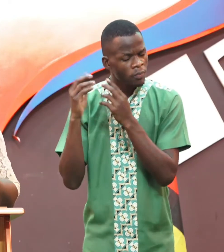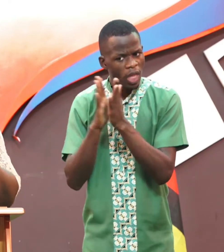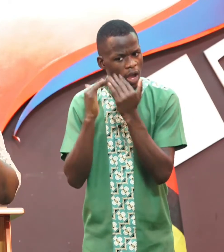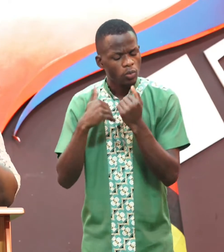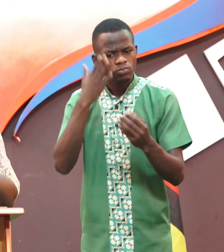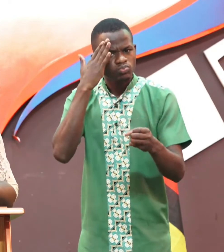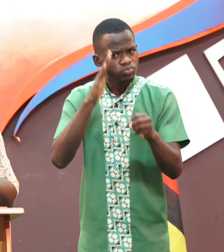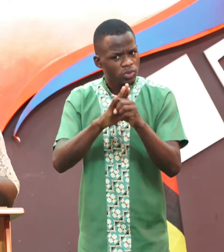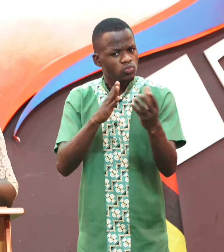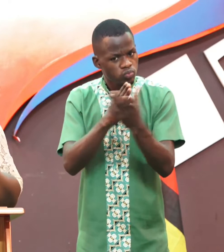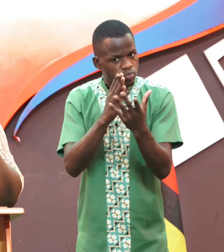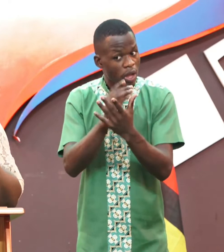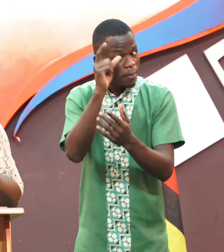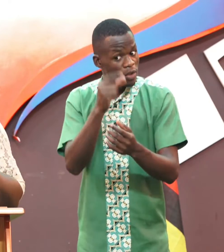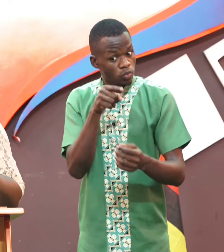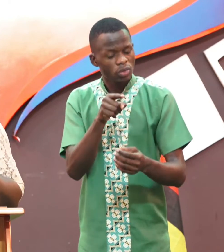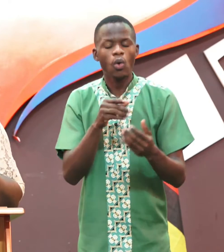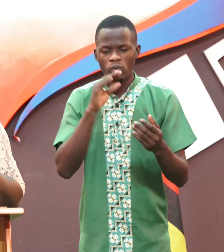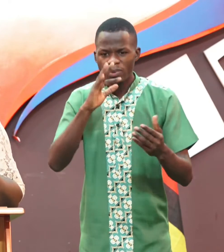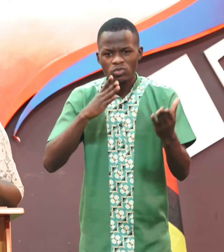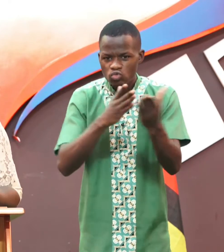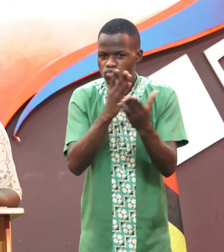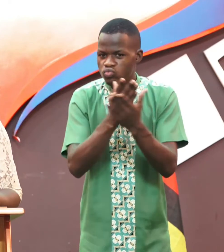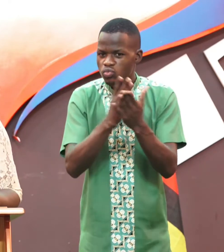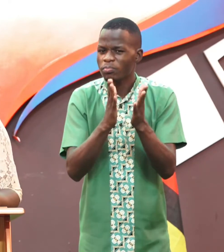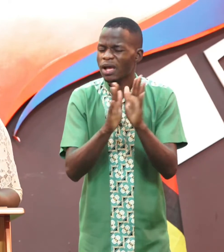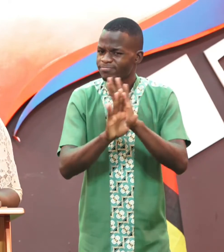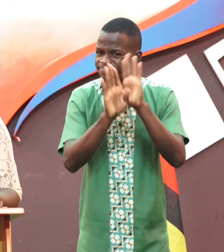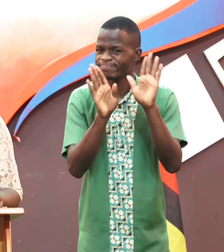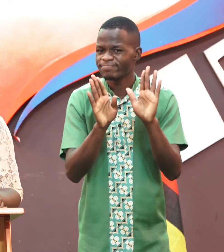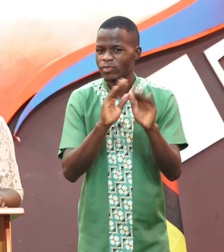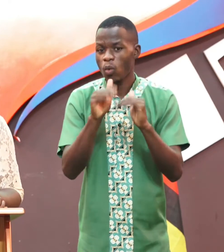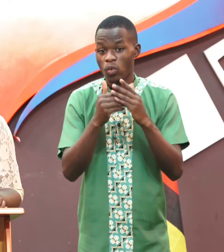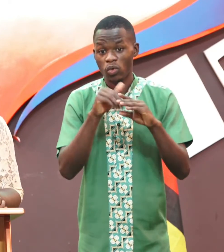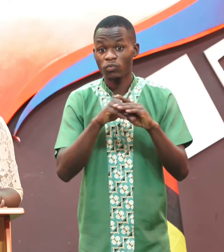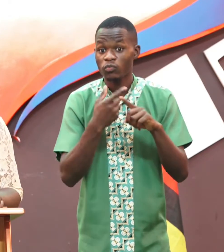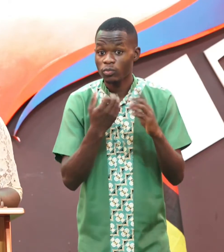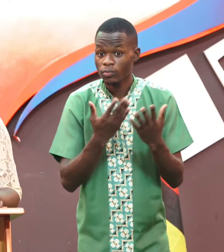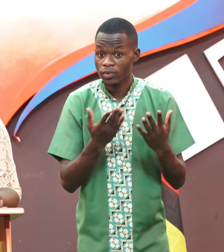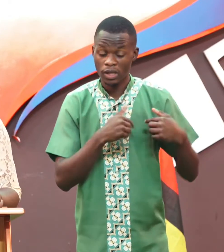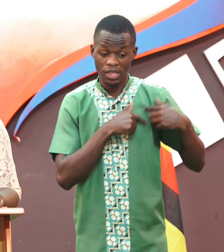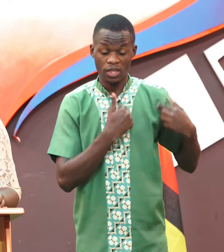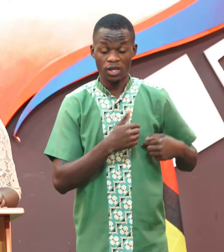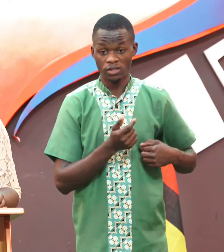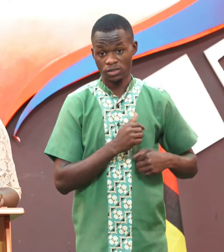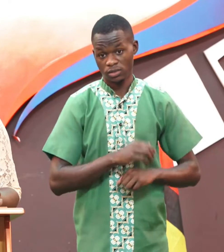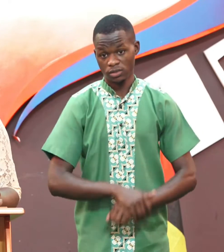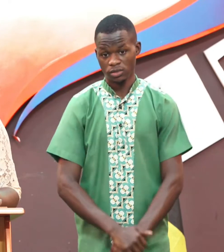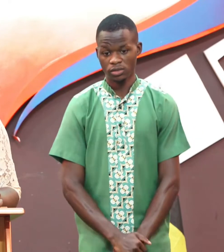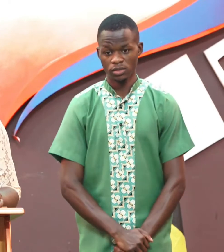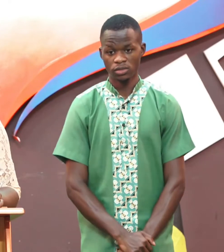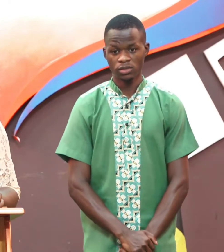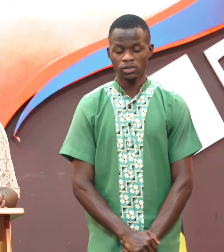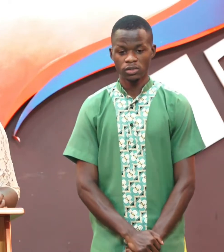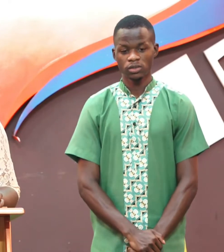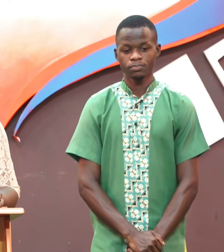omuntu oyo ekyo kyali kyekiri munda mu mutima gwe. But there are those you listen to consistently and you come to a point where you believe that that is what they are